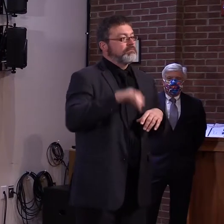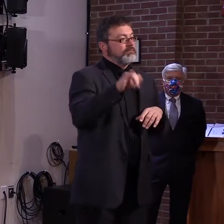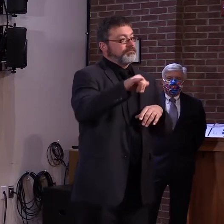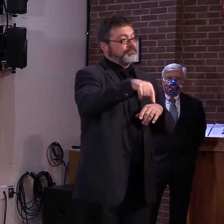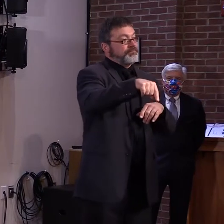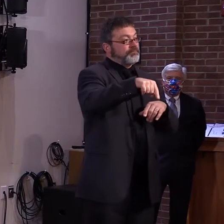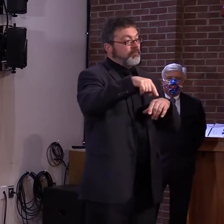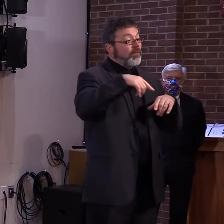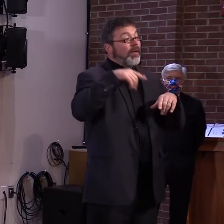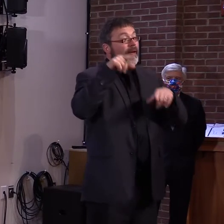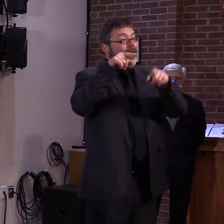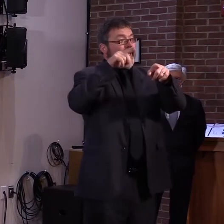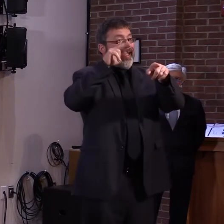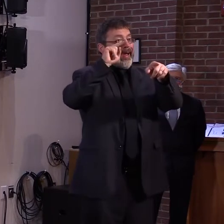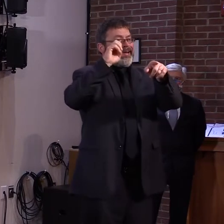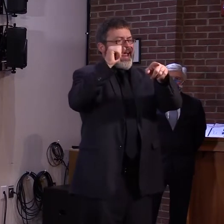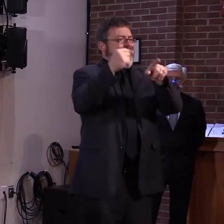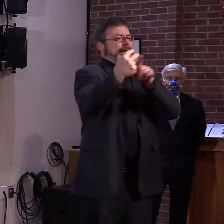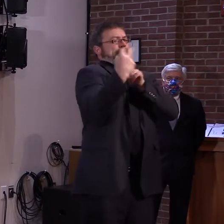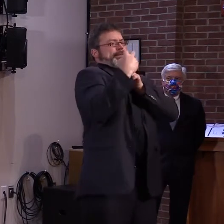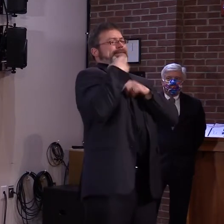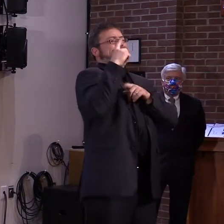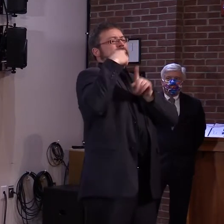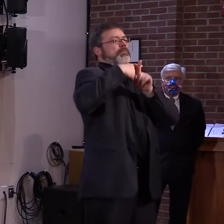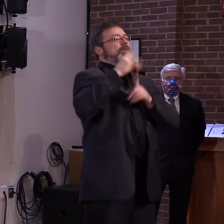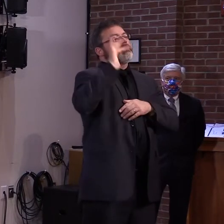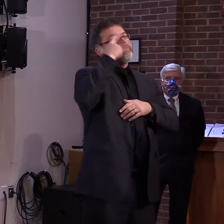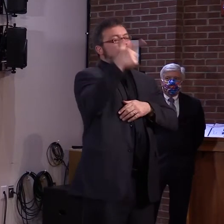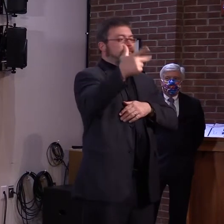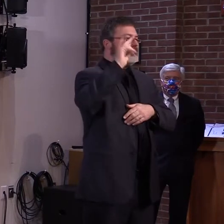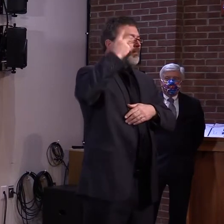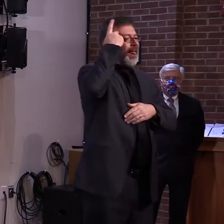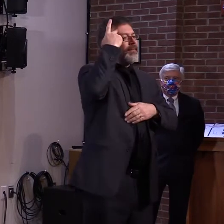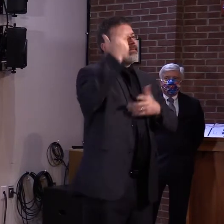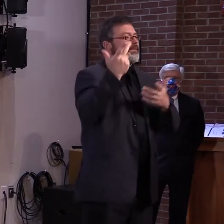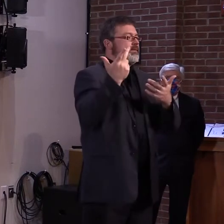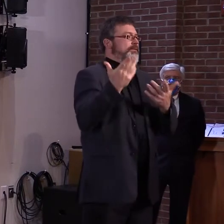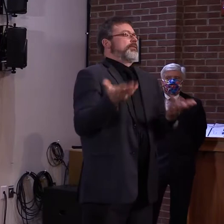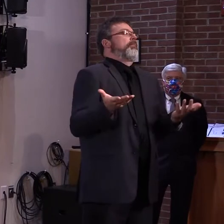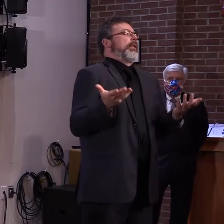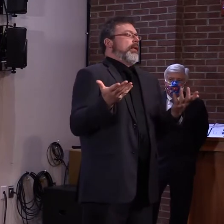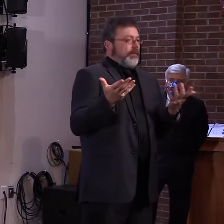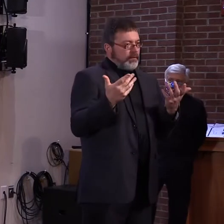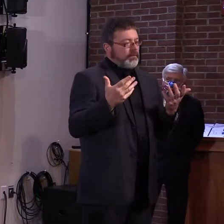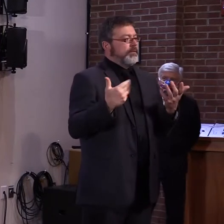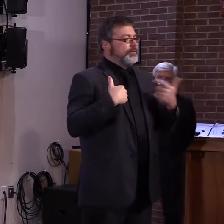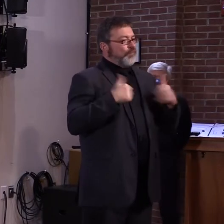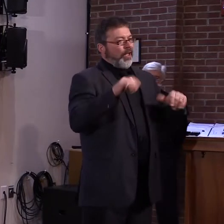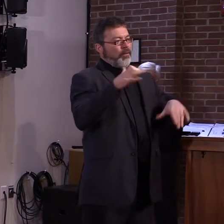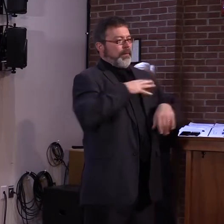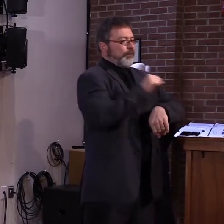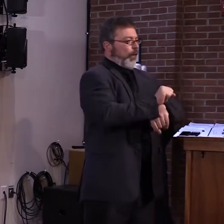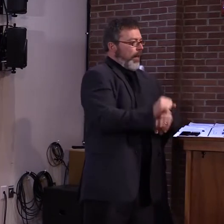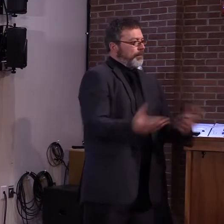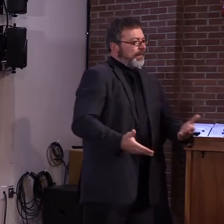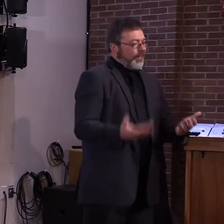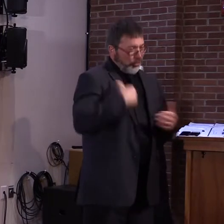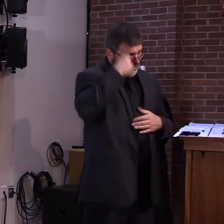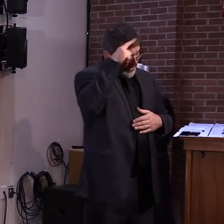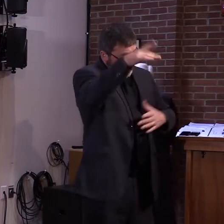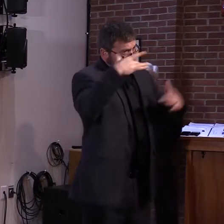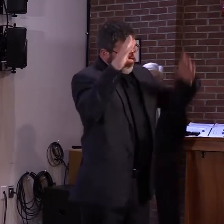I know they're concerned. I mean, they're representing their members. But I would say that there's a vast amount